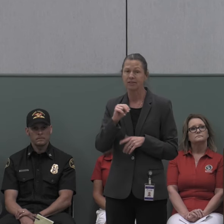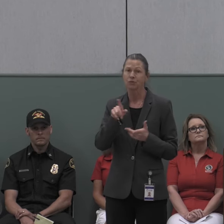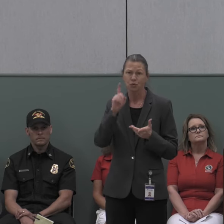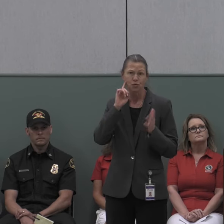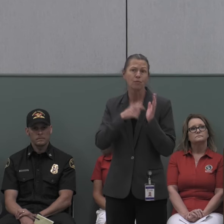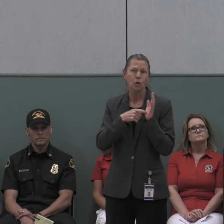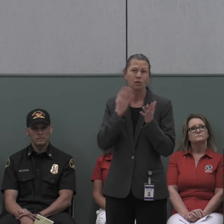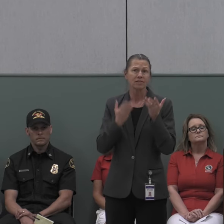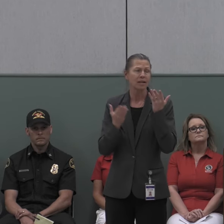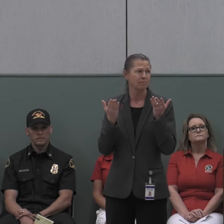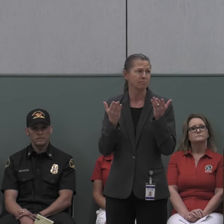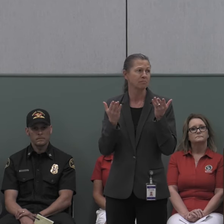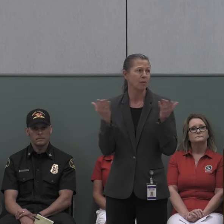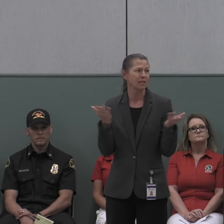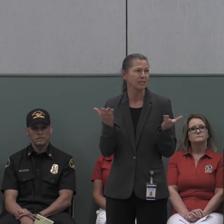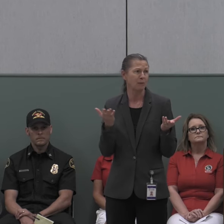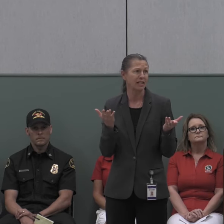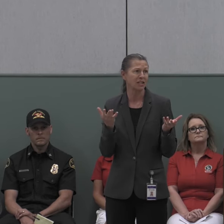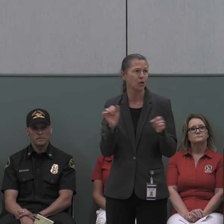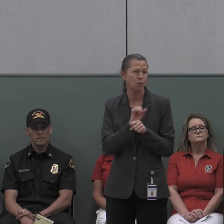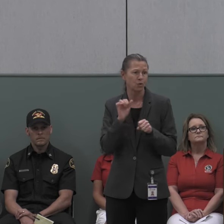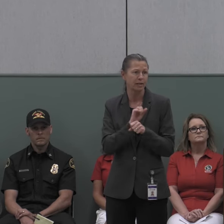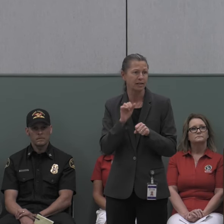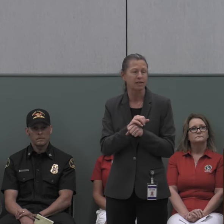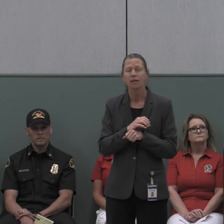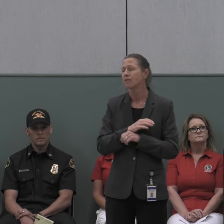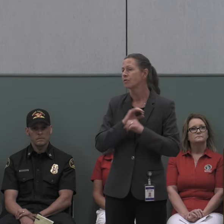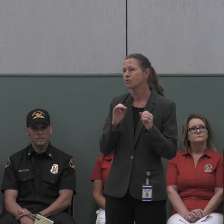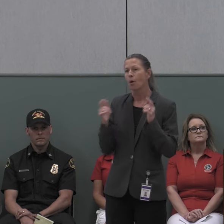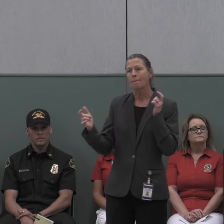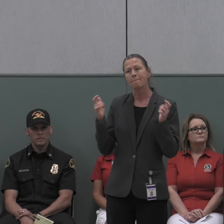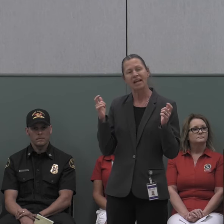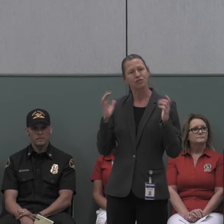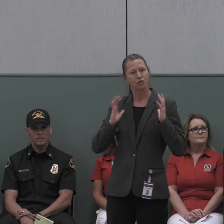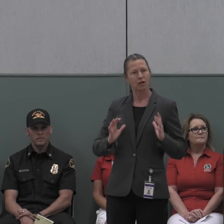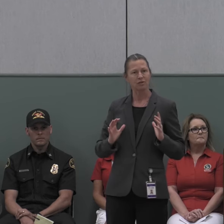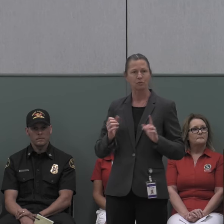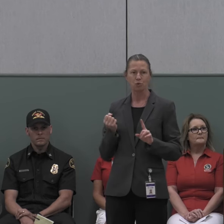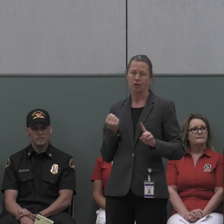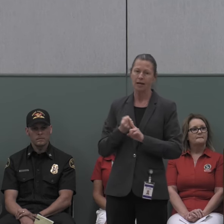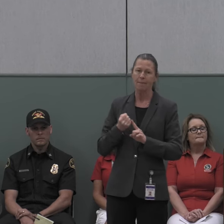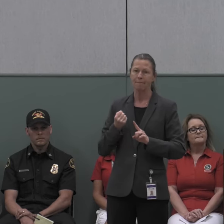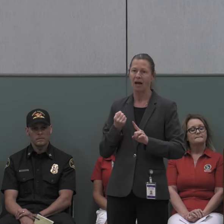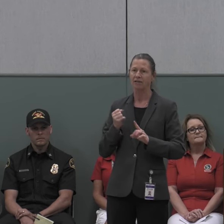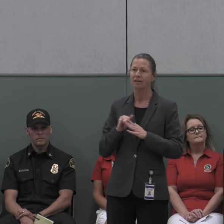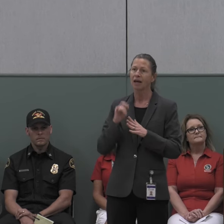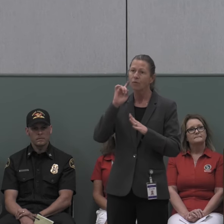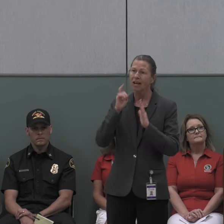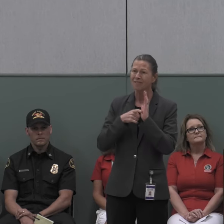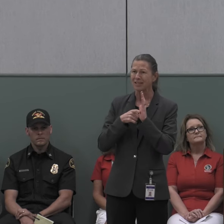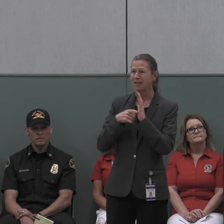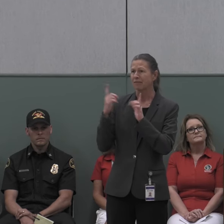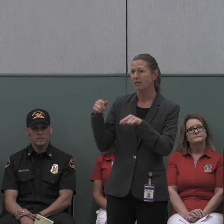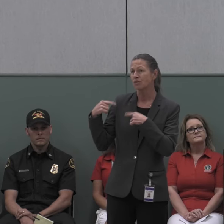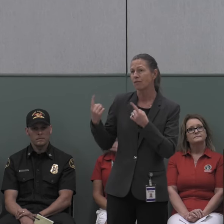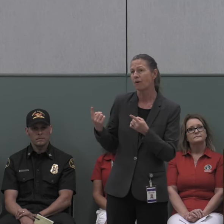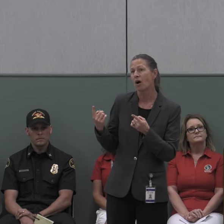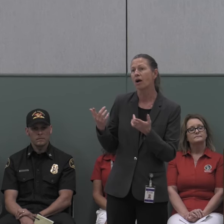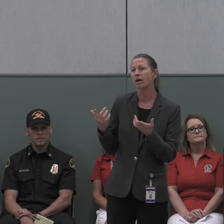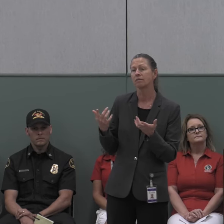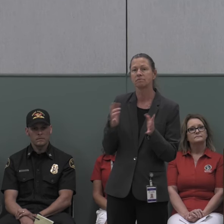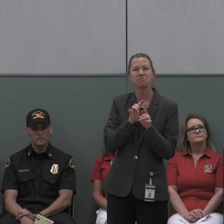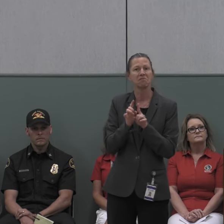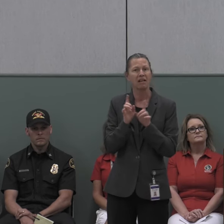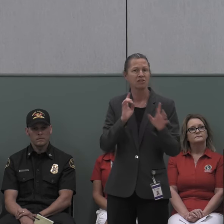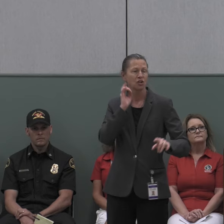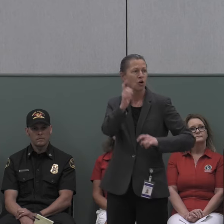well. There's no major customer impacts that we've identified so far as a contribution to our assets.